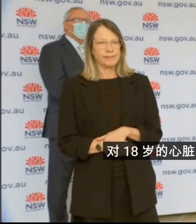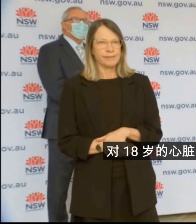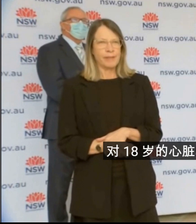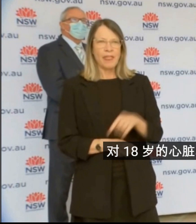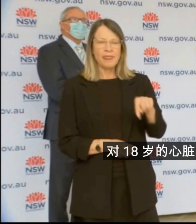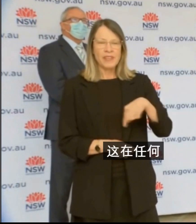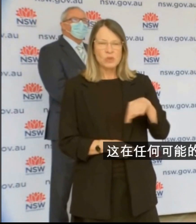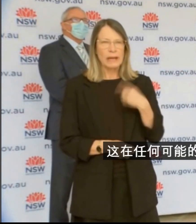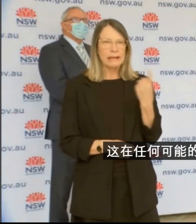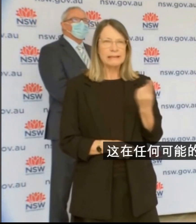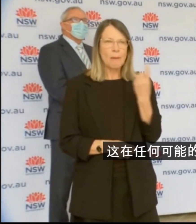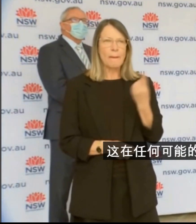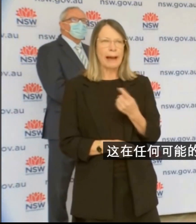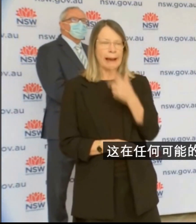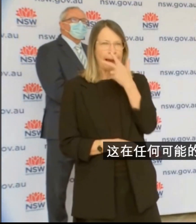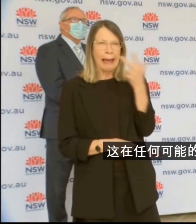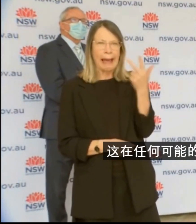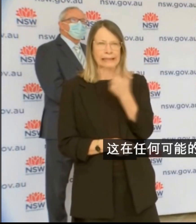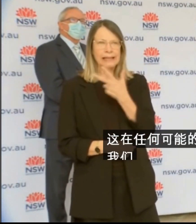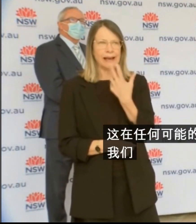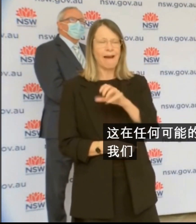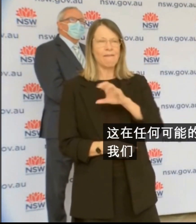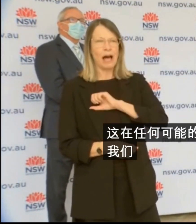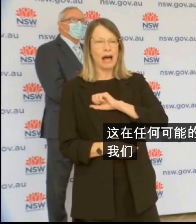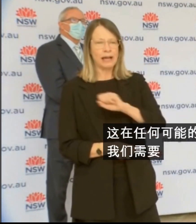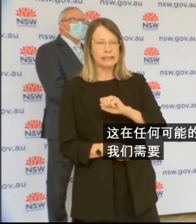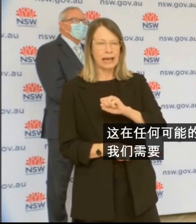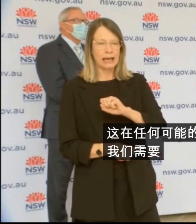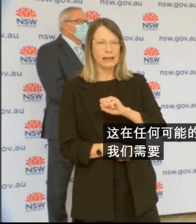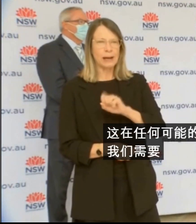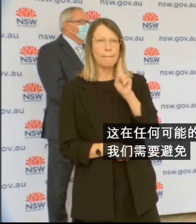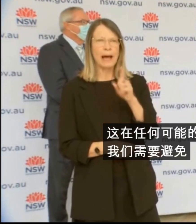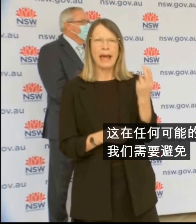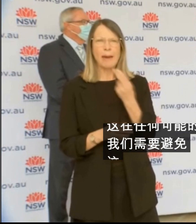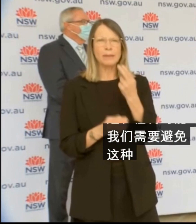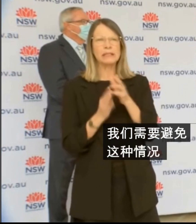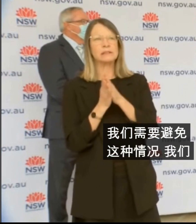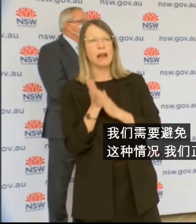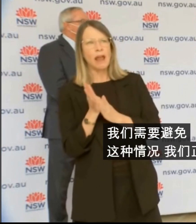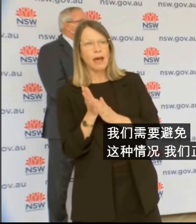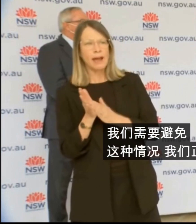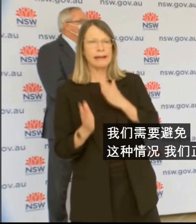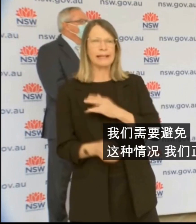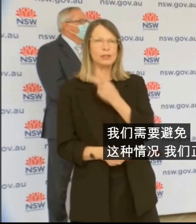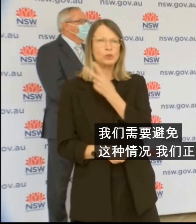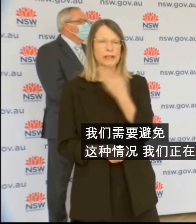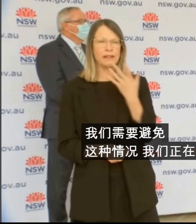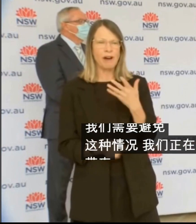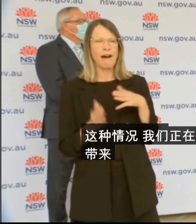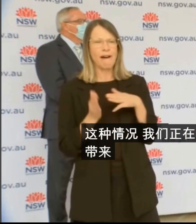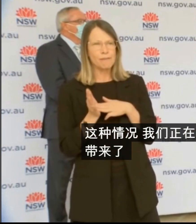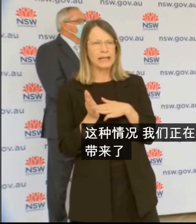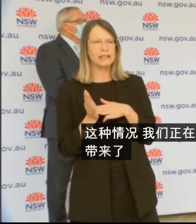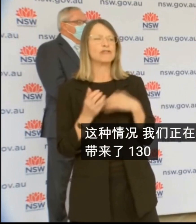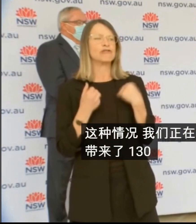cardiac arrest. This is devastating. Wherever possible, we need to be avoiding this. We are surging our crews.